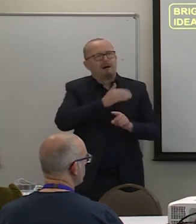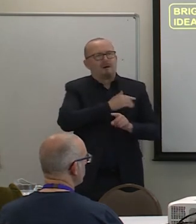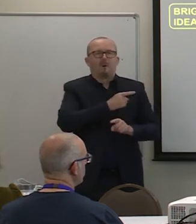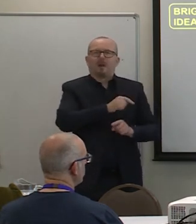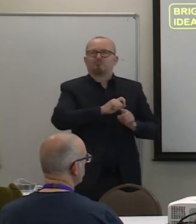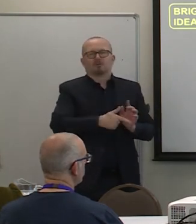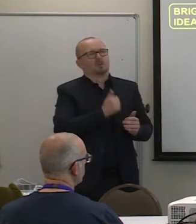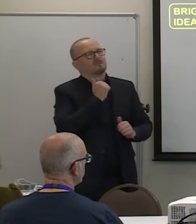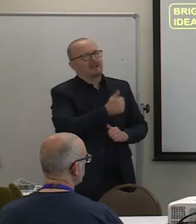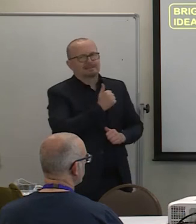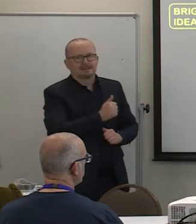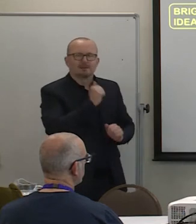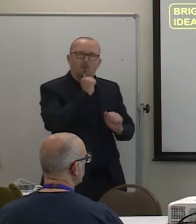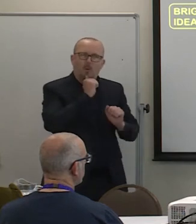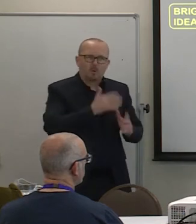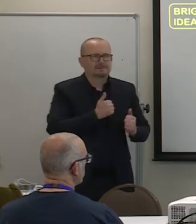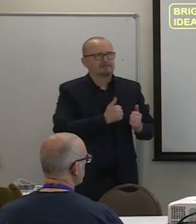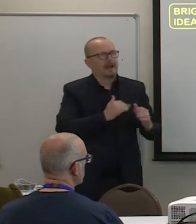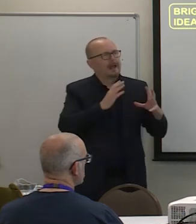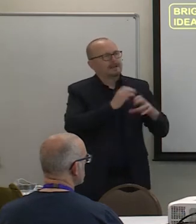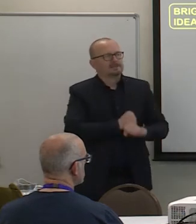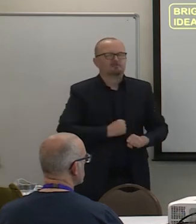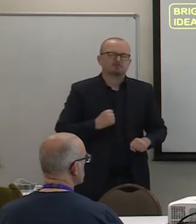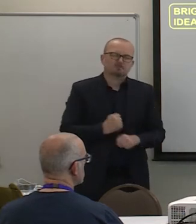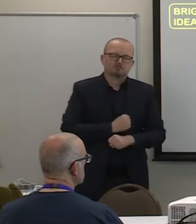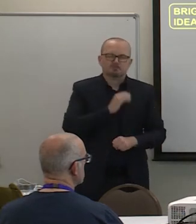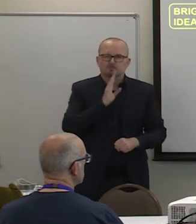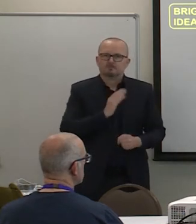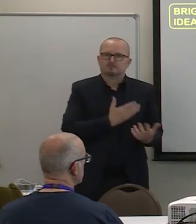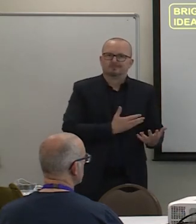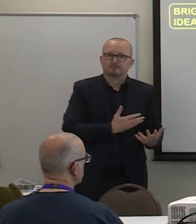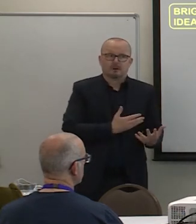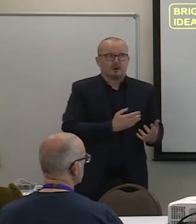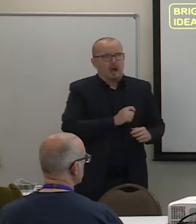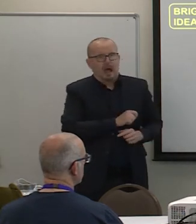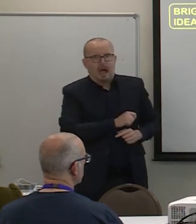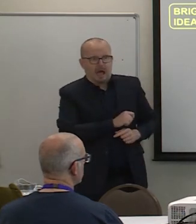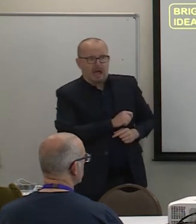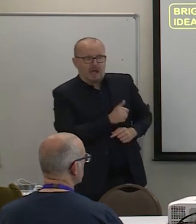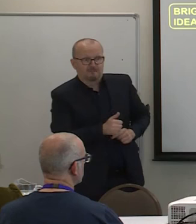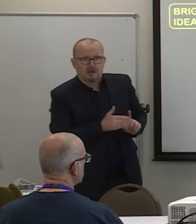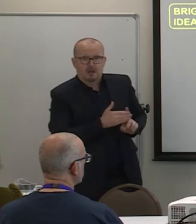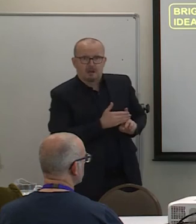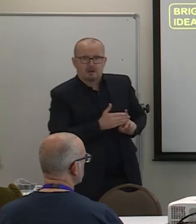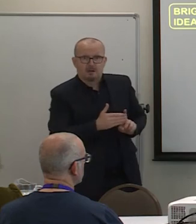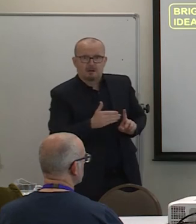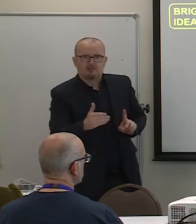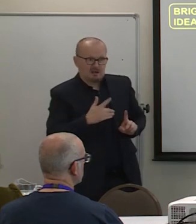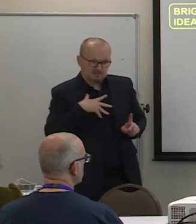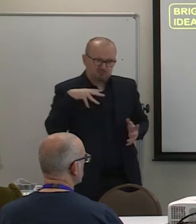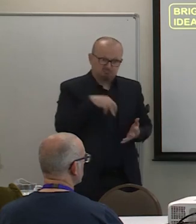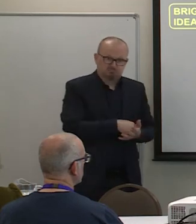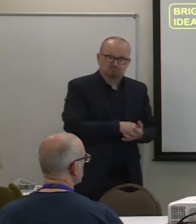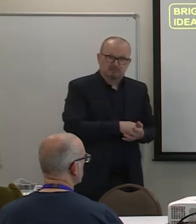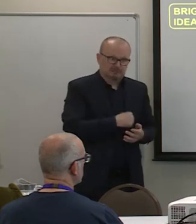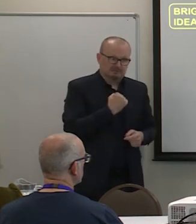are over. But what I've really found quite interesting is after that, when you've had your crunch and you start to